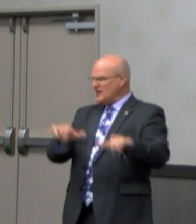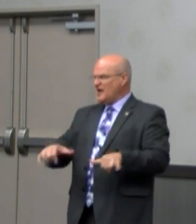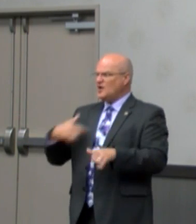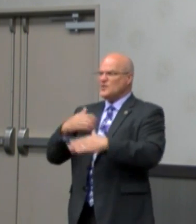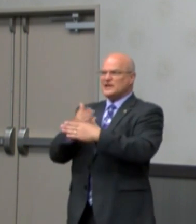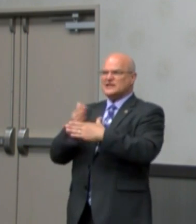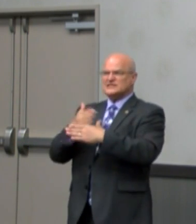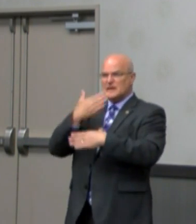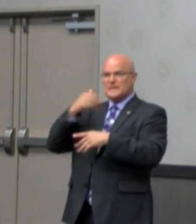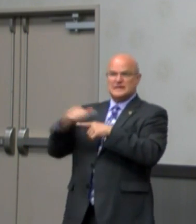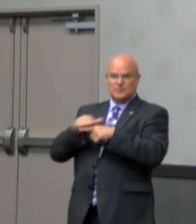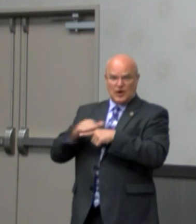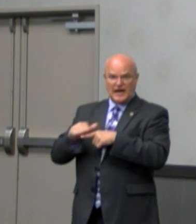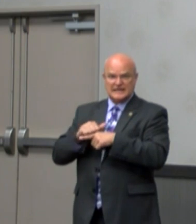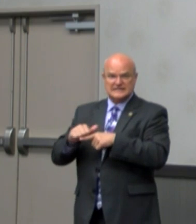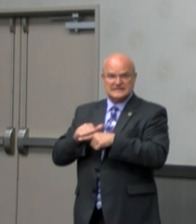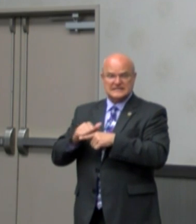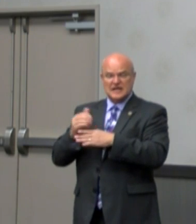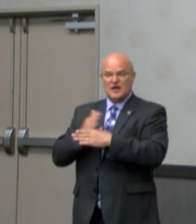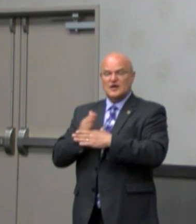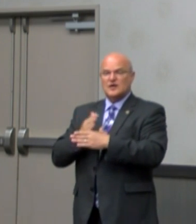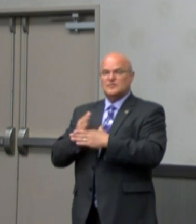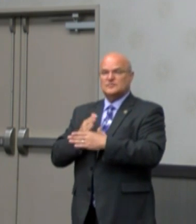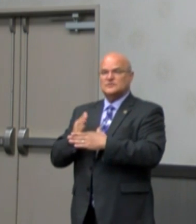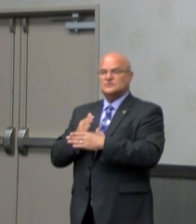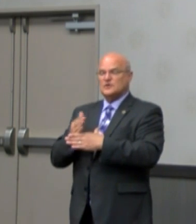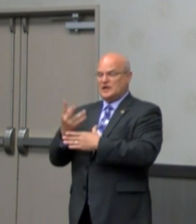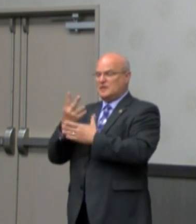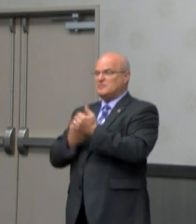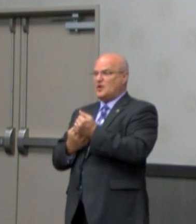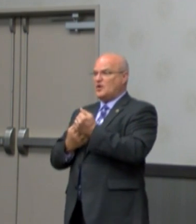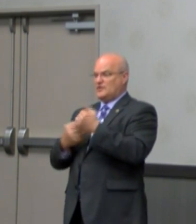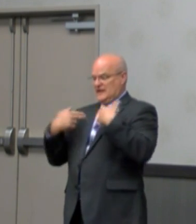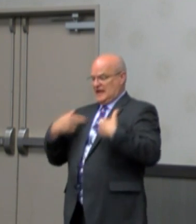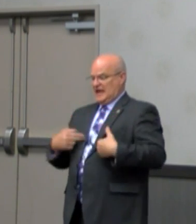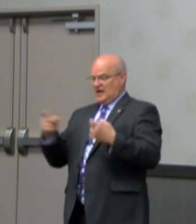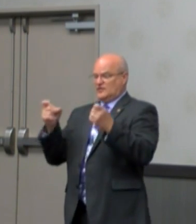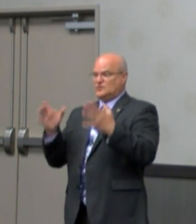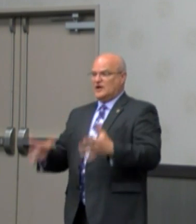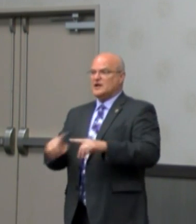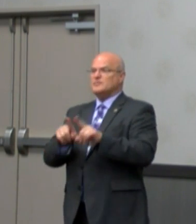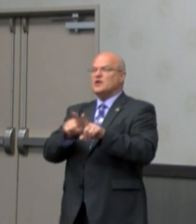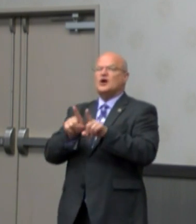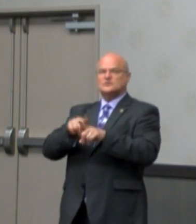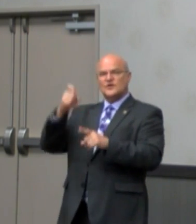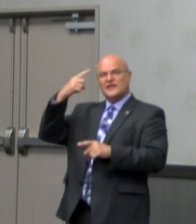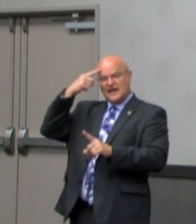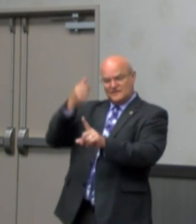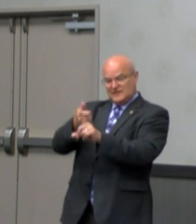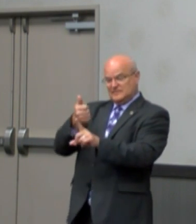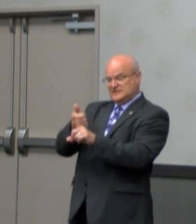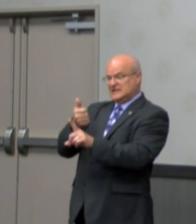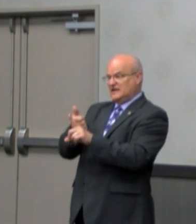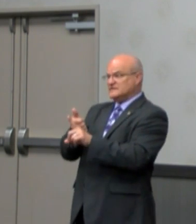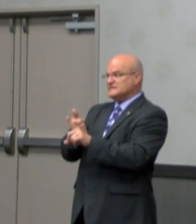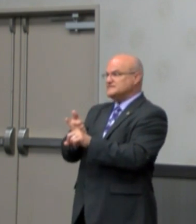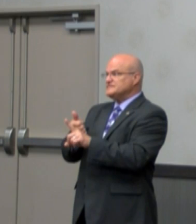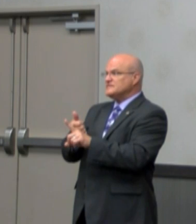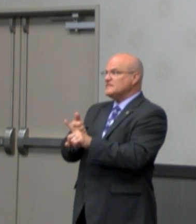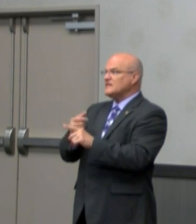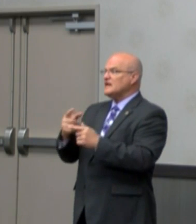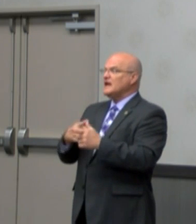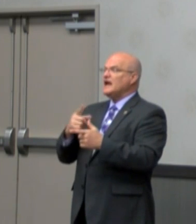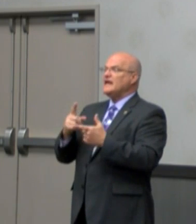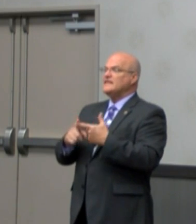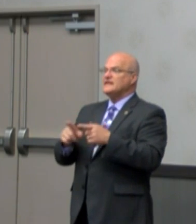we can share best practices between both our health directors but also the governors themselves. And